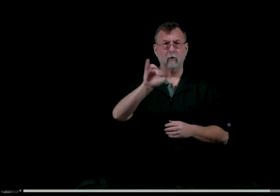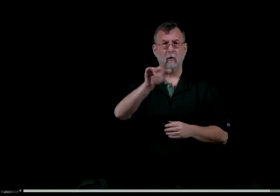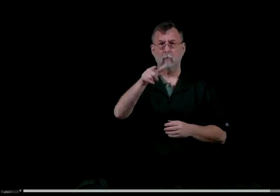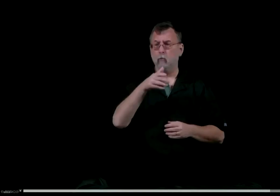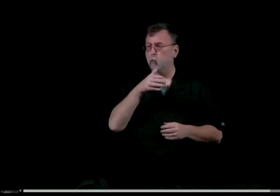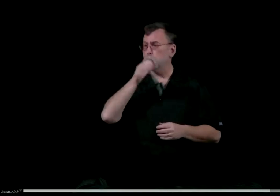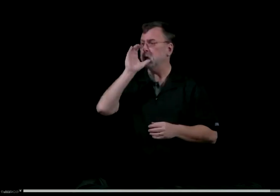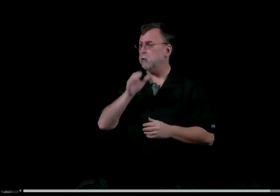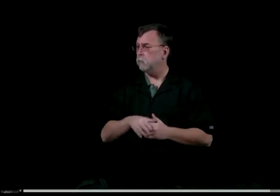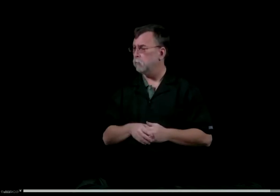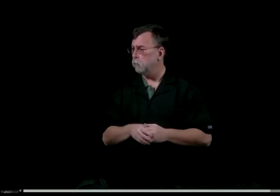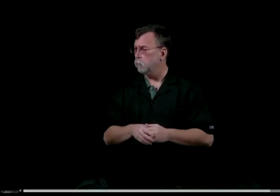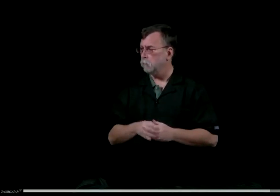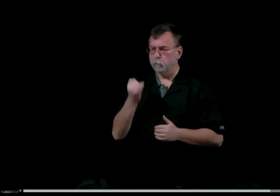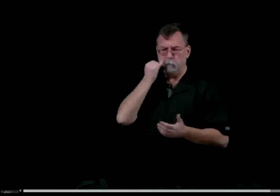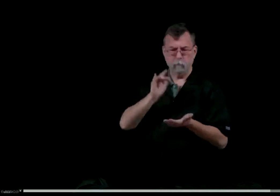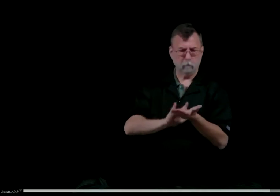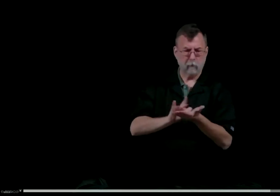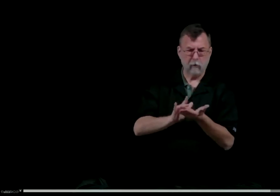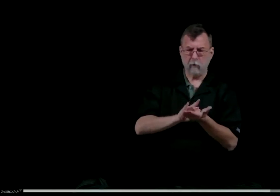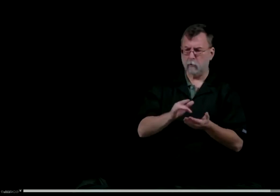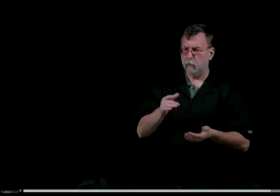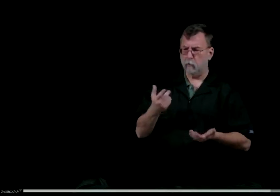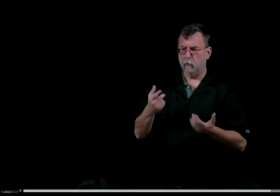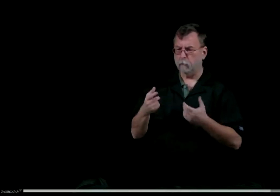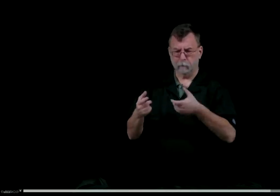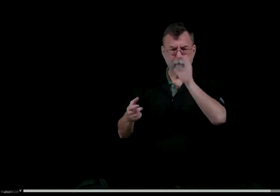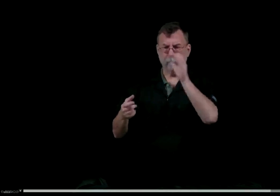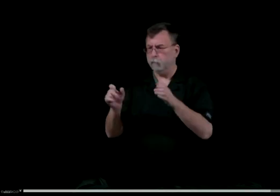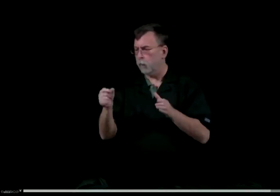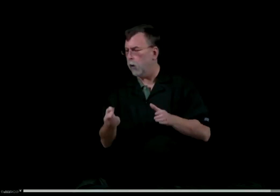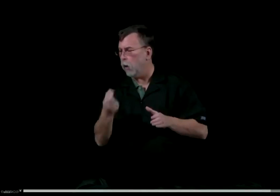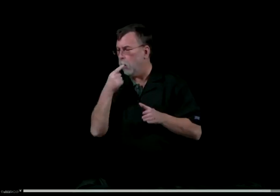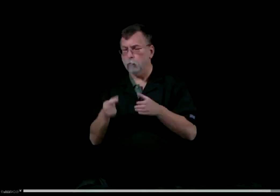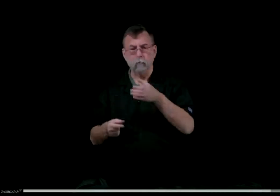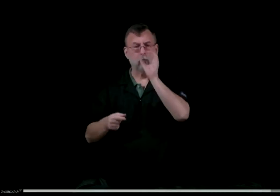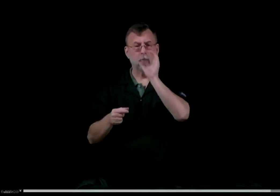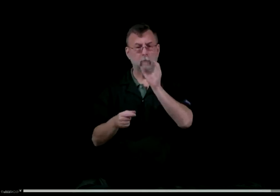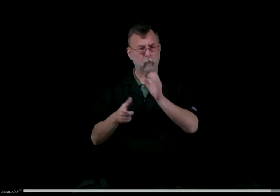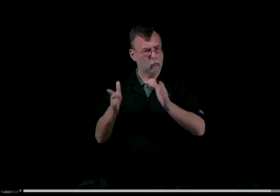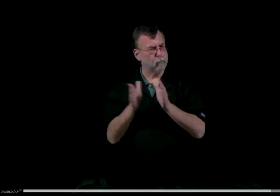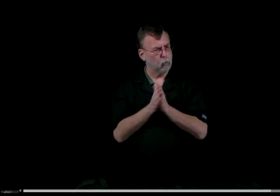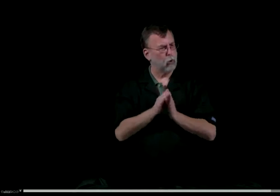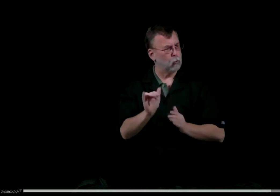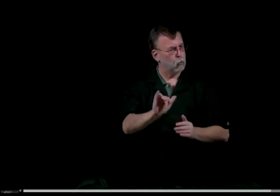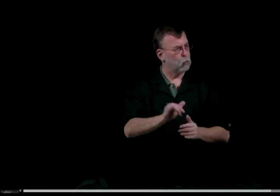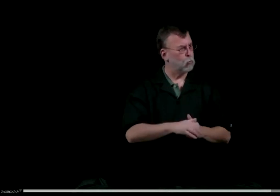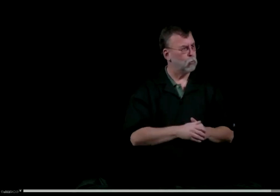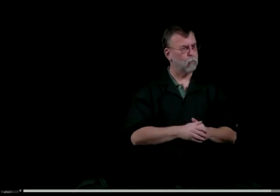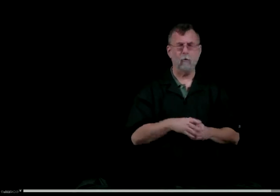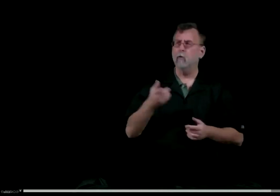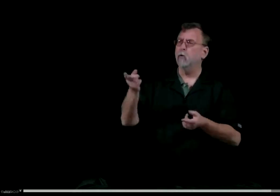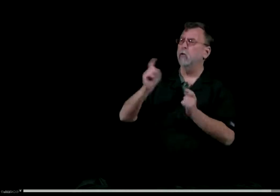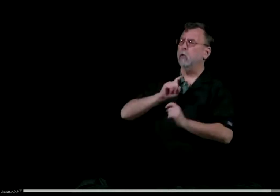given you strength. Or if you drink anything, take medicine, you know, with some water. Should pray then